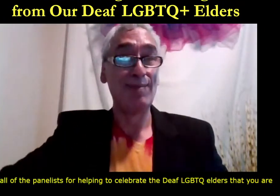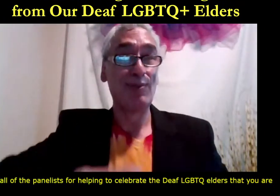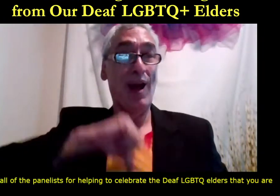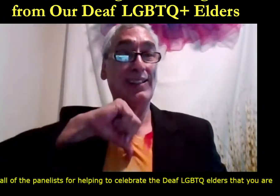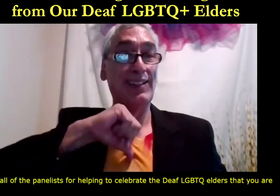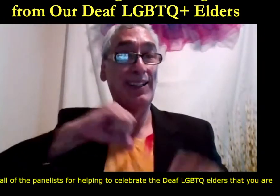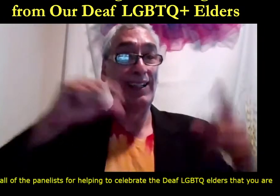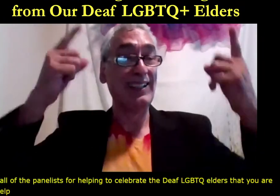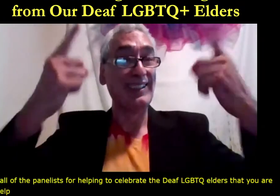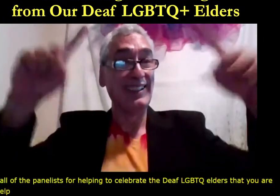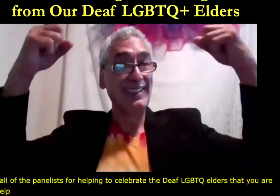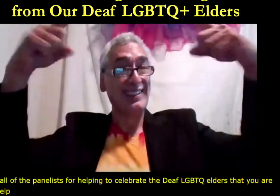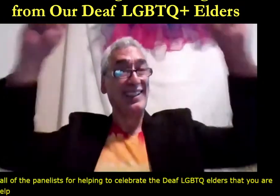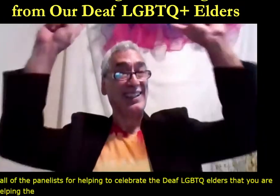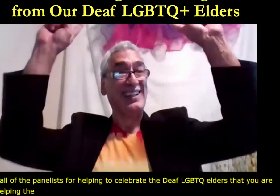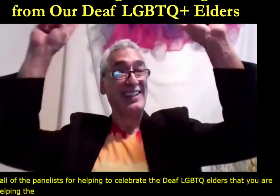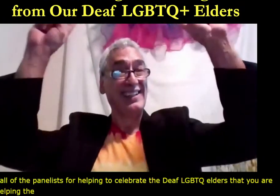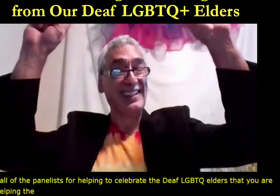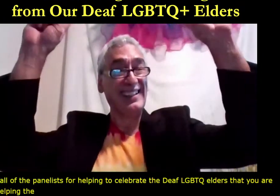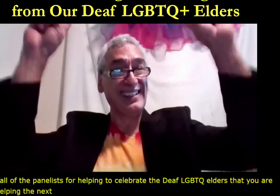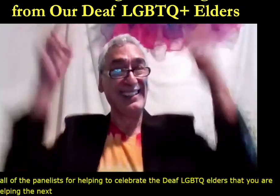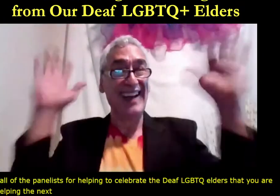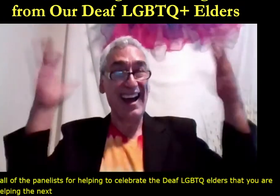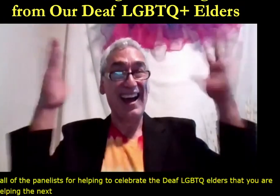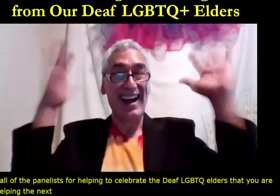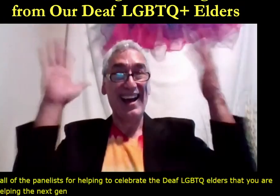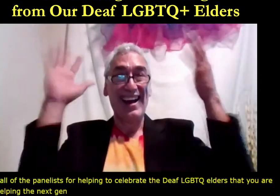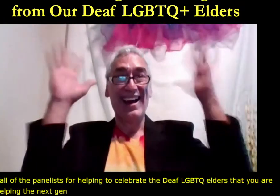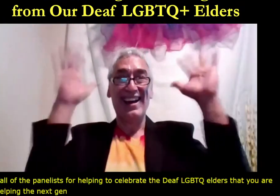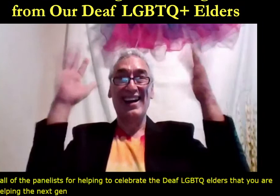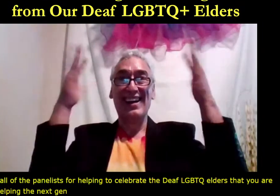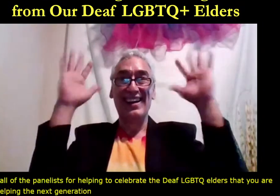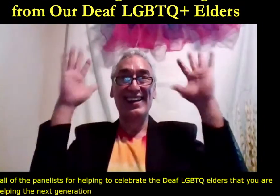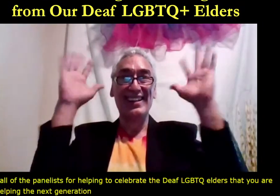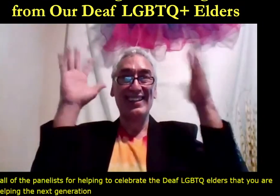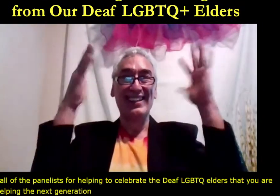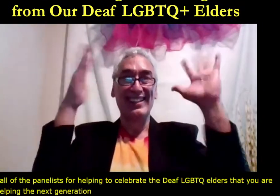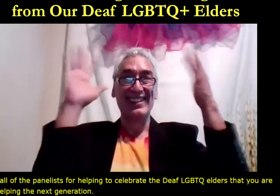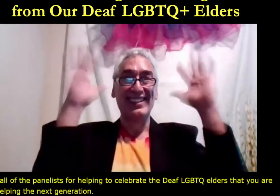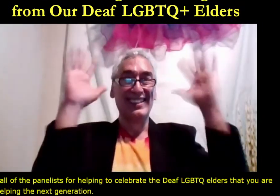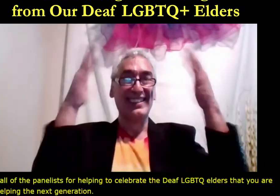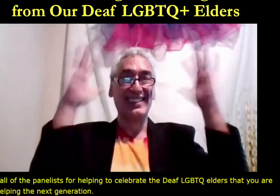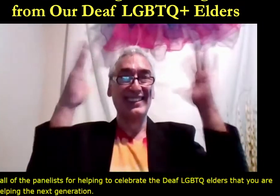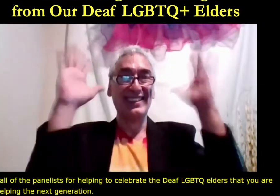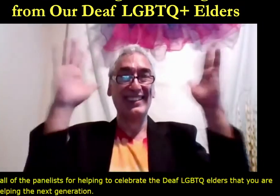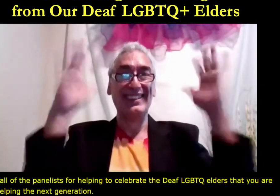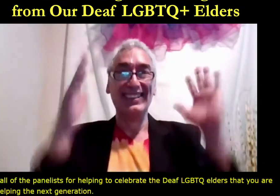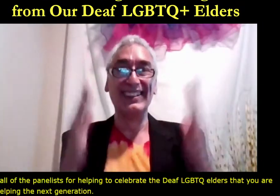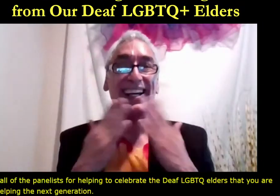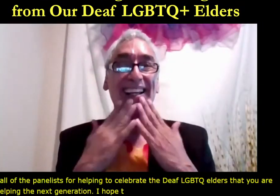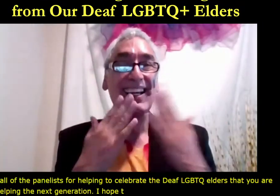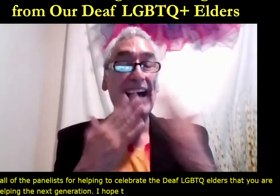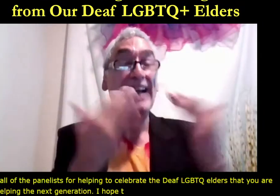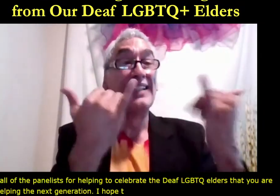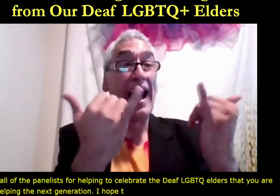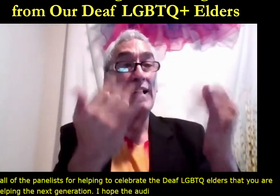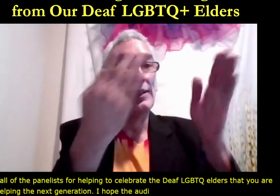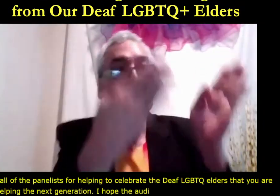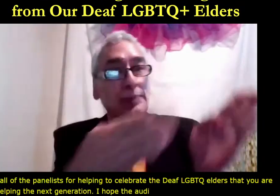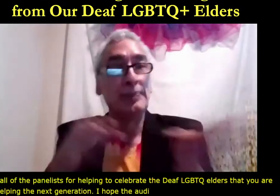hope that Gay Pride is successful. Thank you, everybody. Wonderful. Thank you. Love you all.